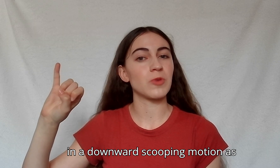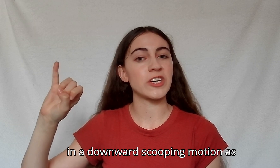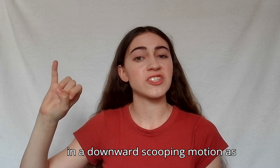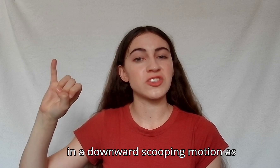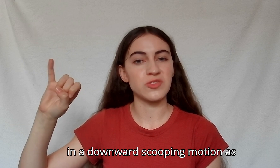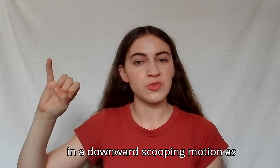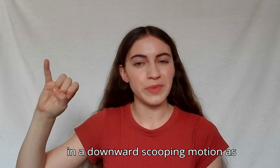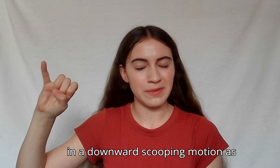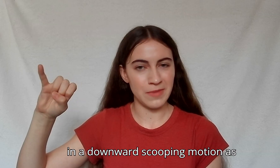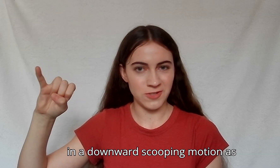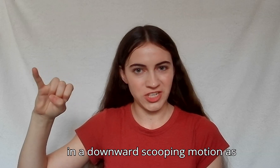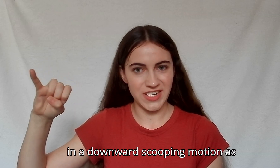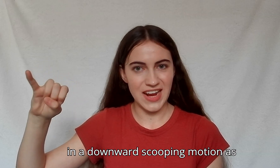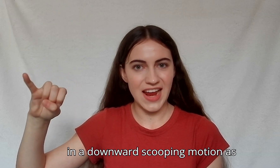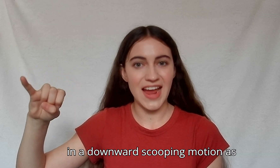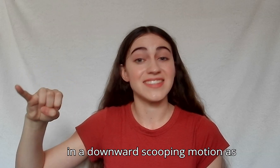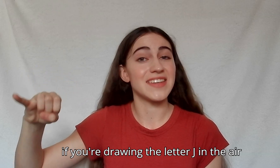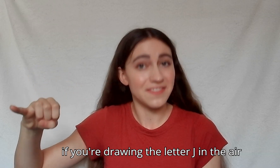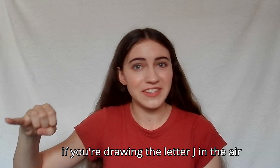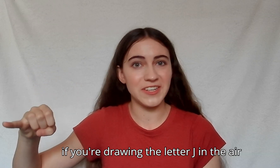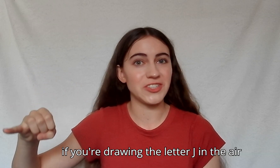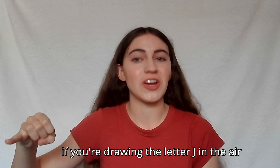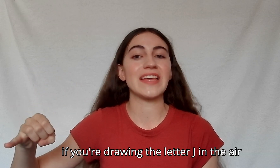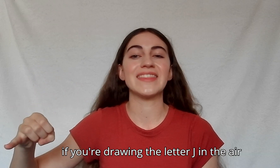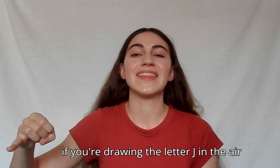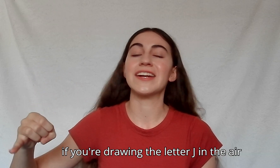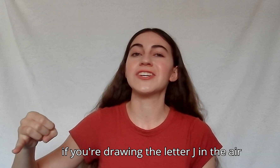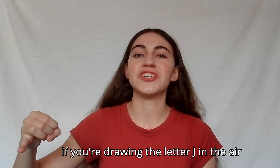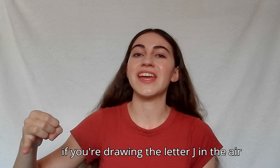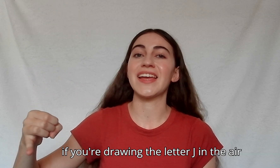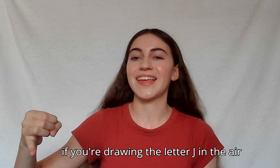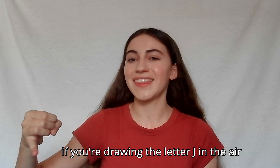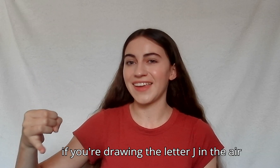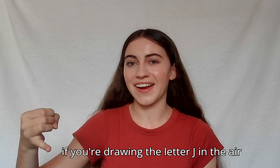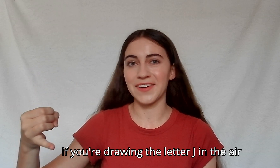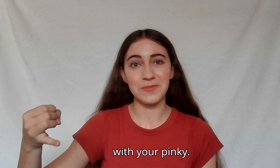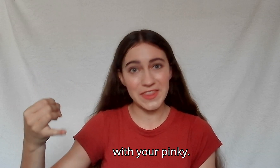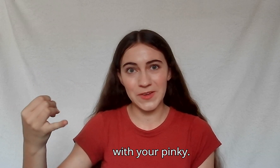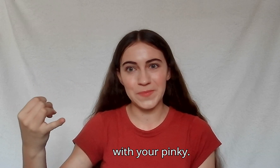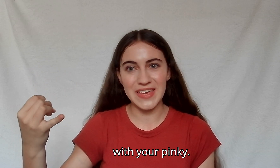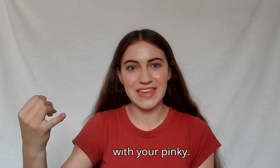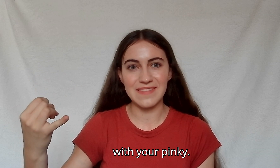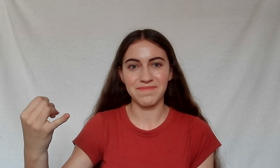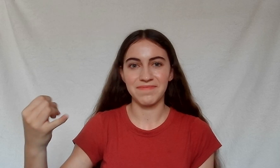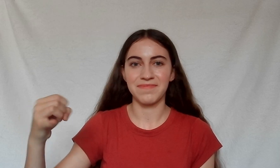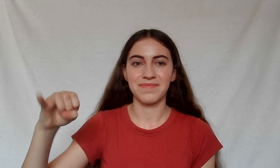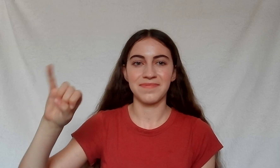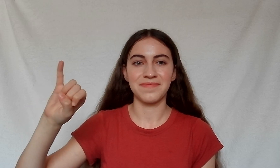downward scooping motion as if you're drawing the letter J in the air with your pinky.